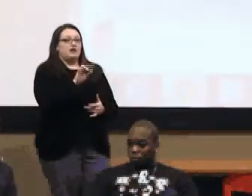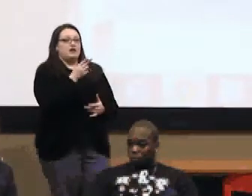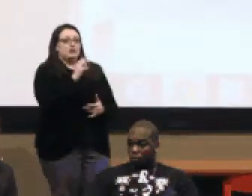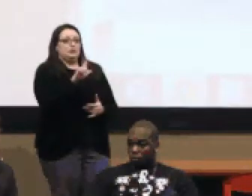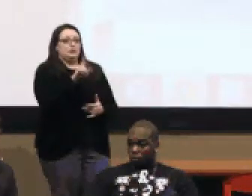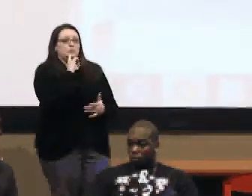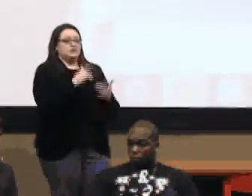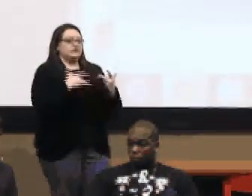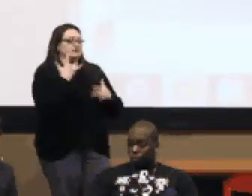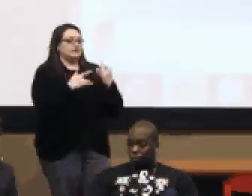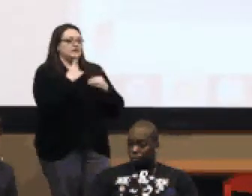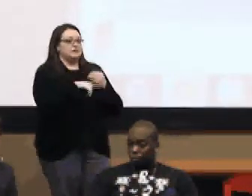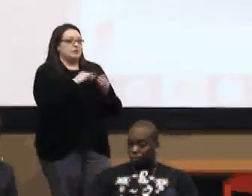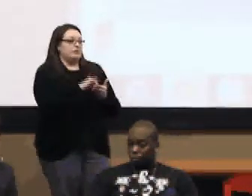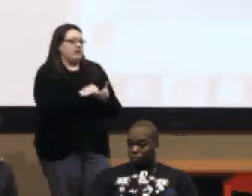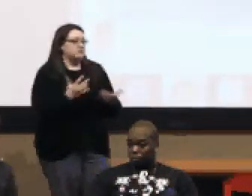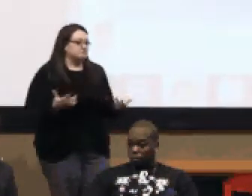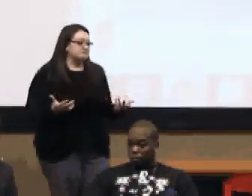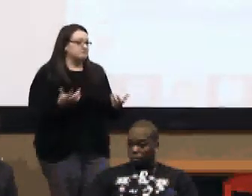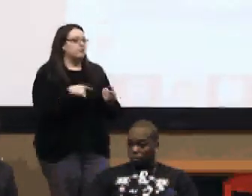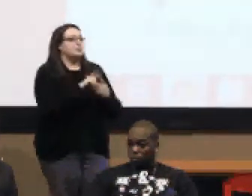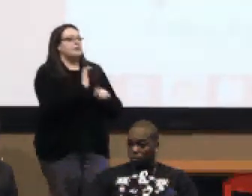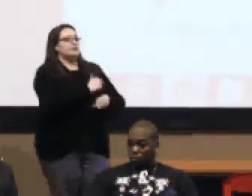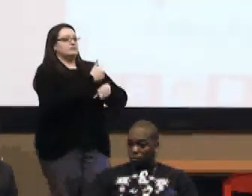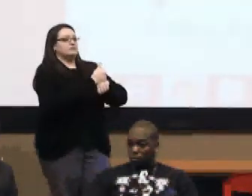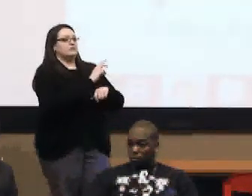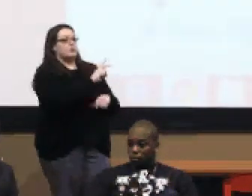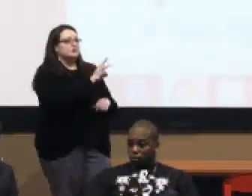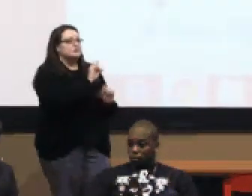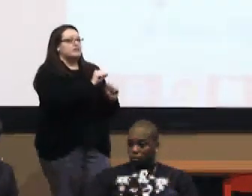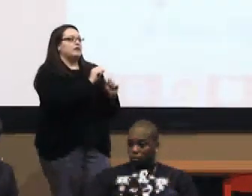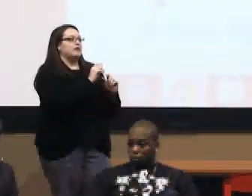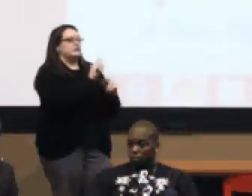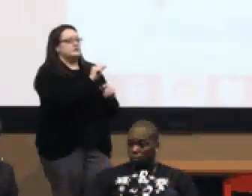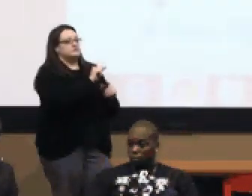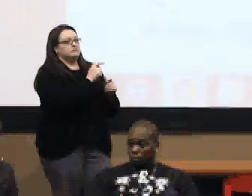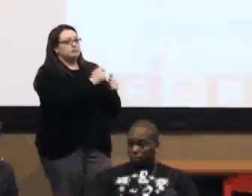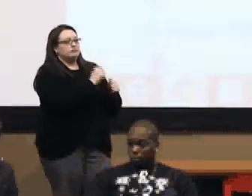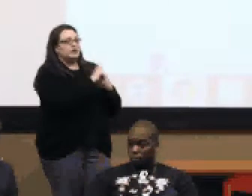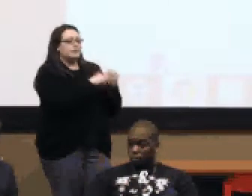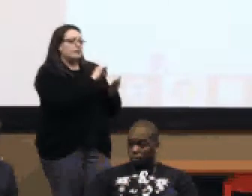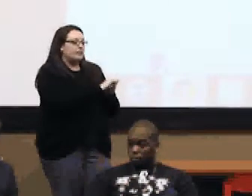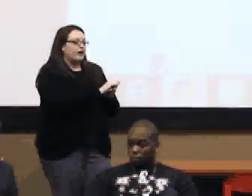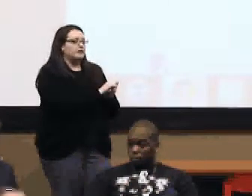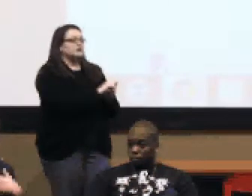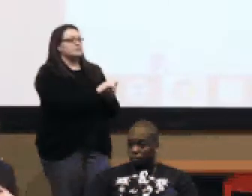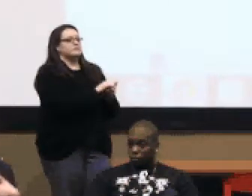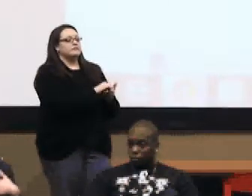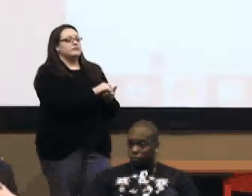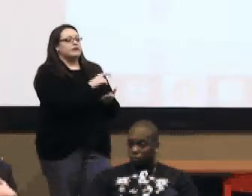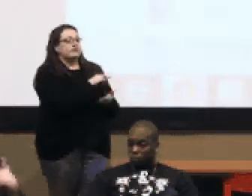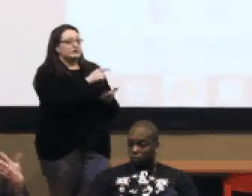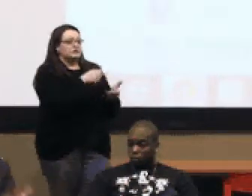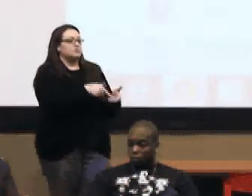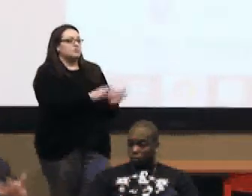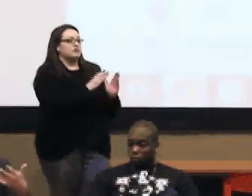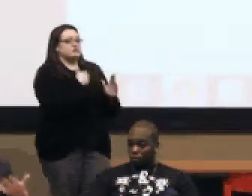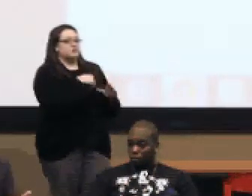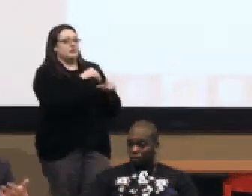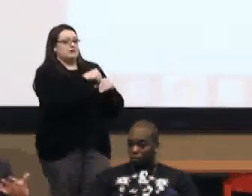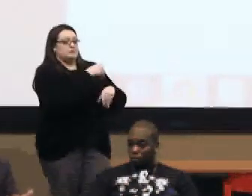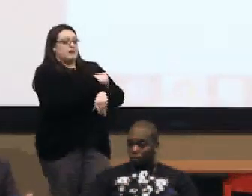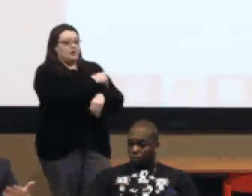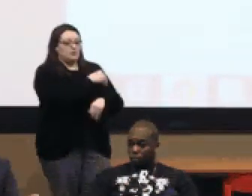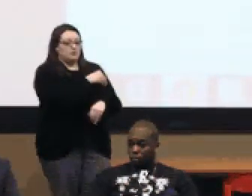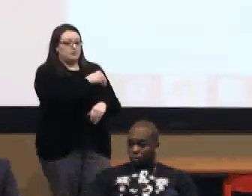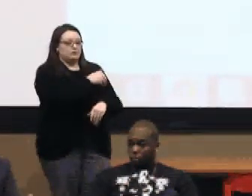it." And or when they launch a site, they can tweet about that, right? Like, these are ways in which we empower